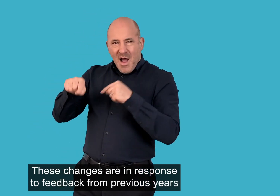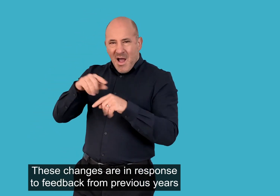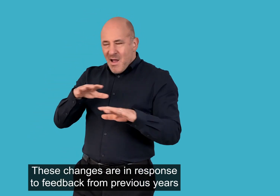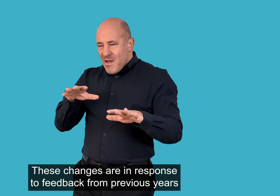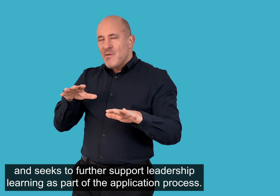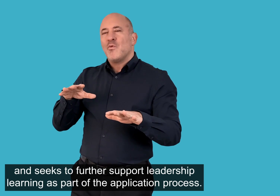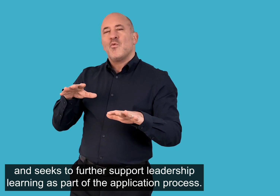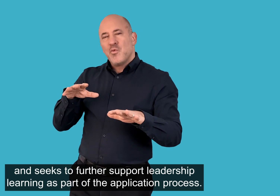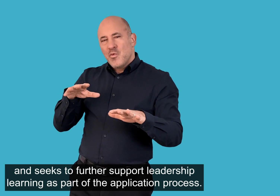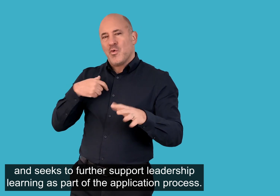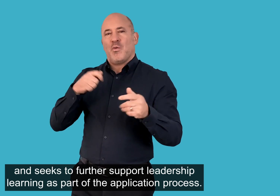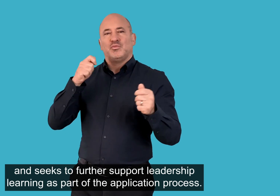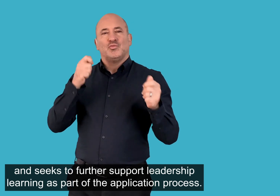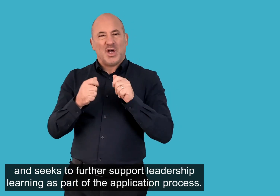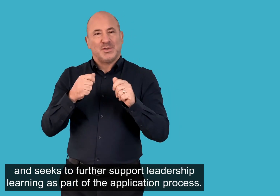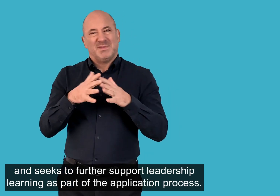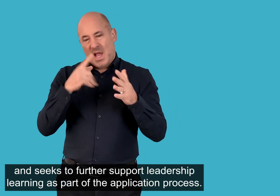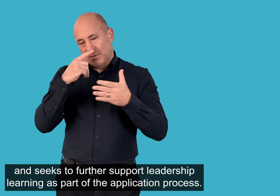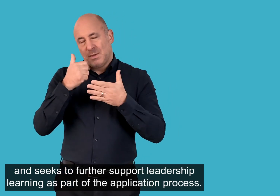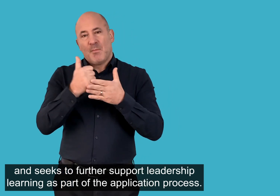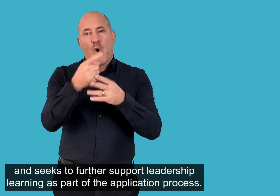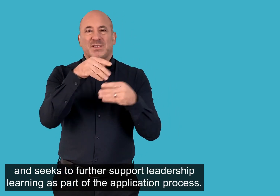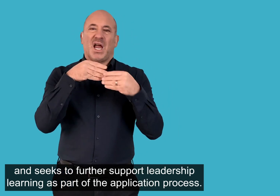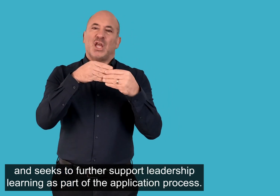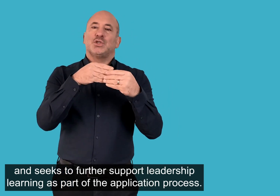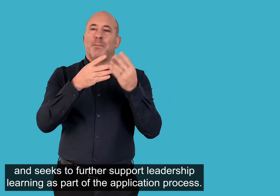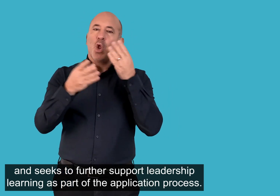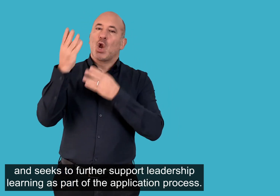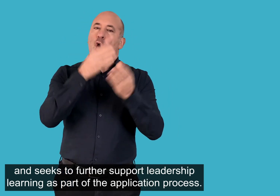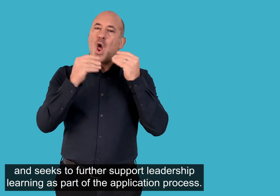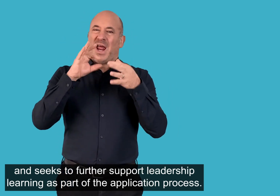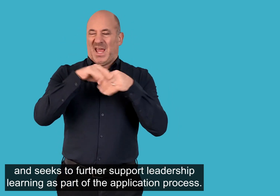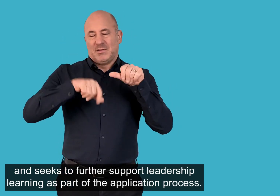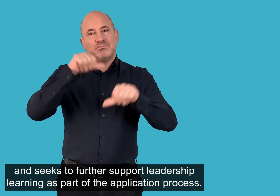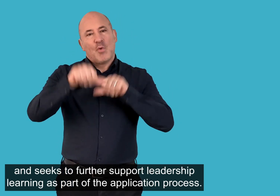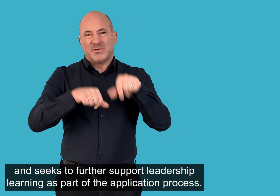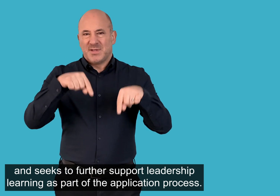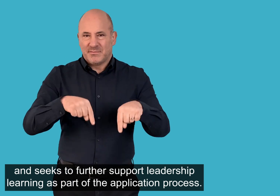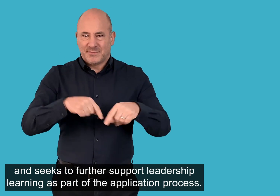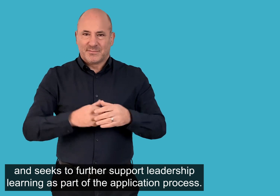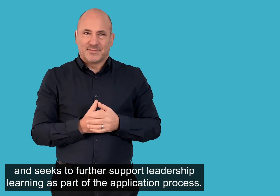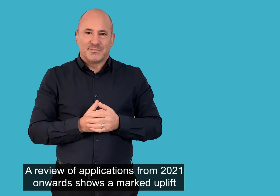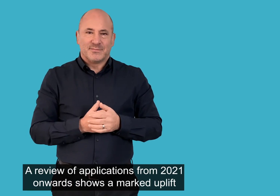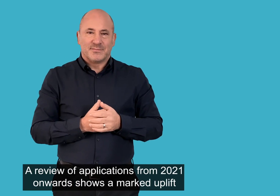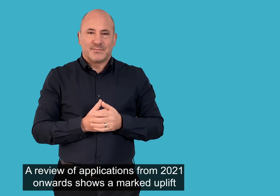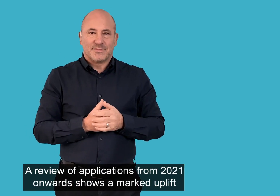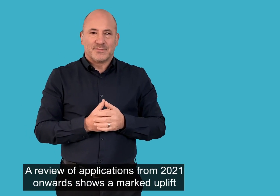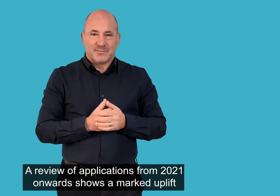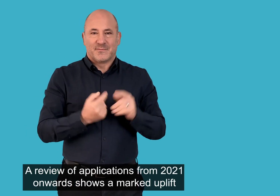years and seeks to further support leadership learning as part of the application process. A review